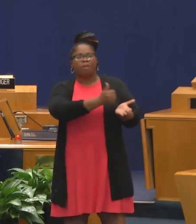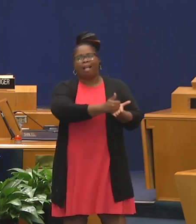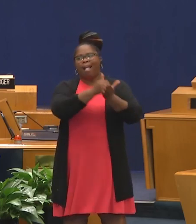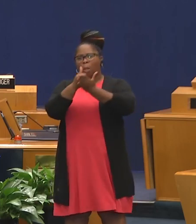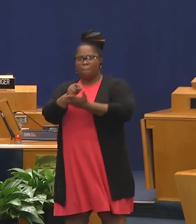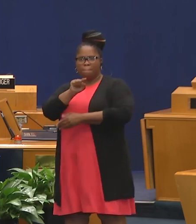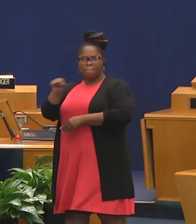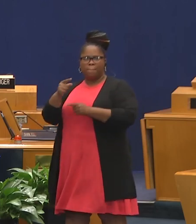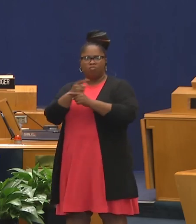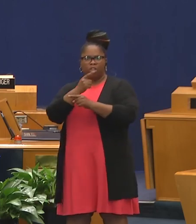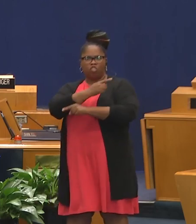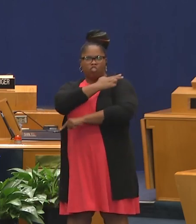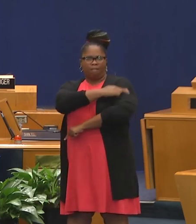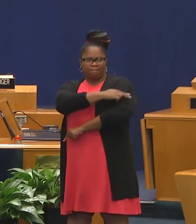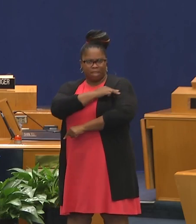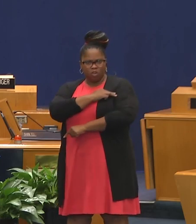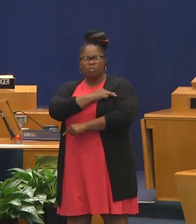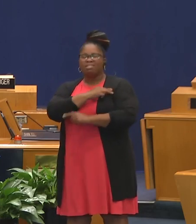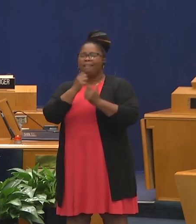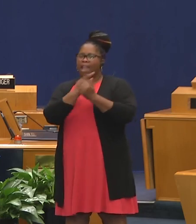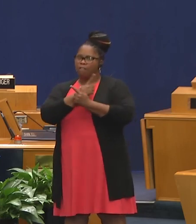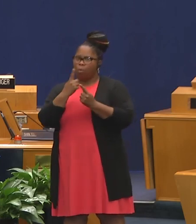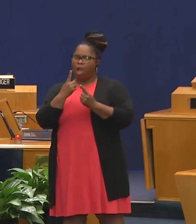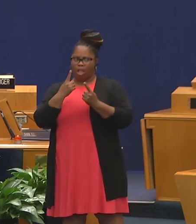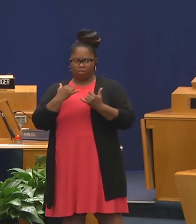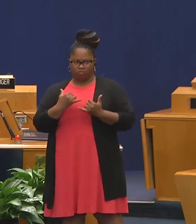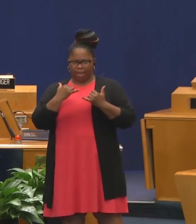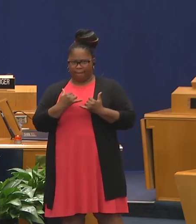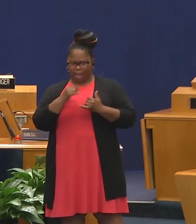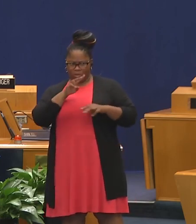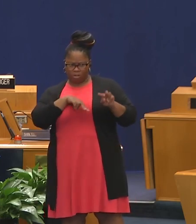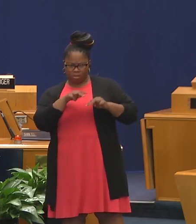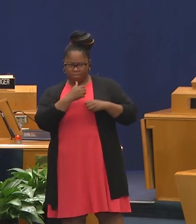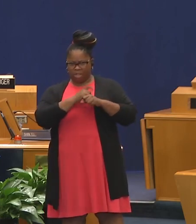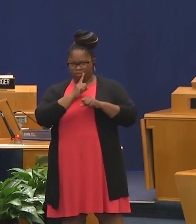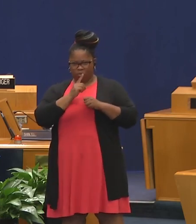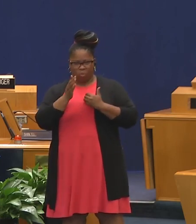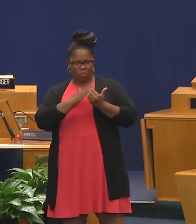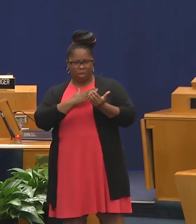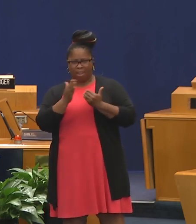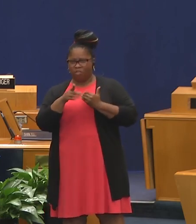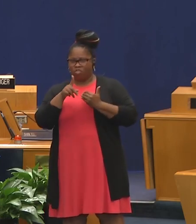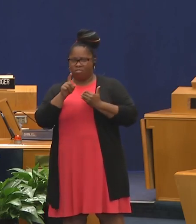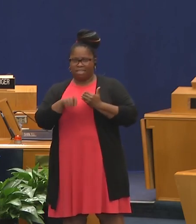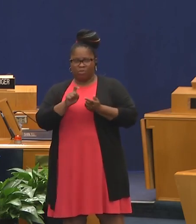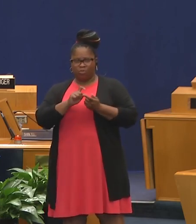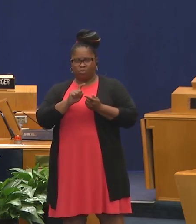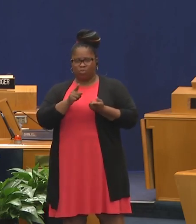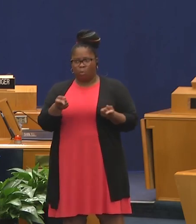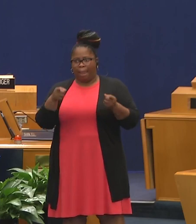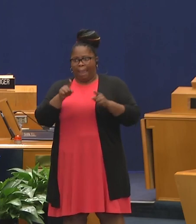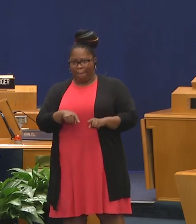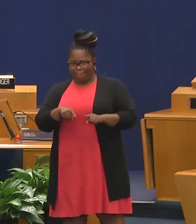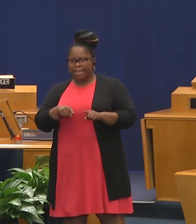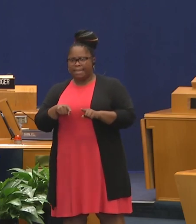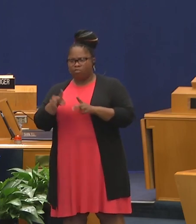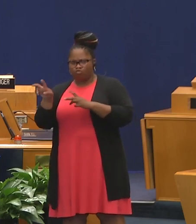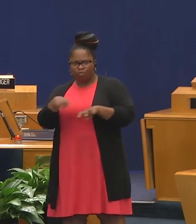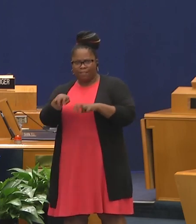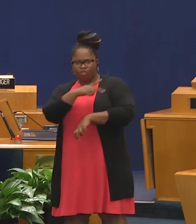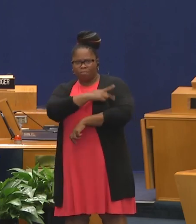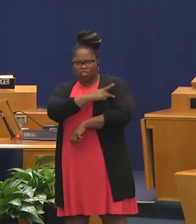actively looking at making sure that whatever changes need to be made in the patient transfer process allow for accommodation of that. The